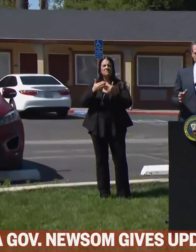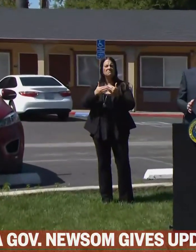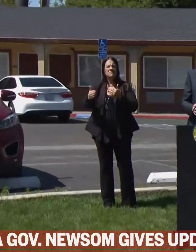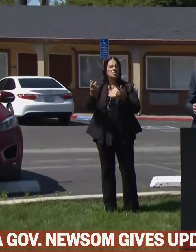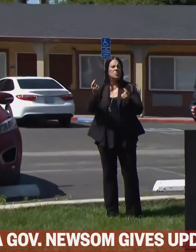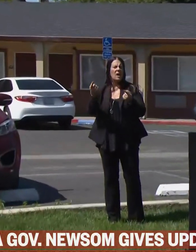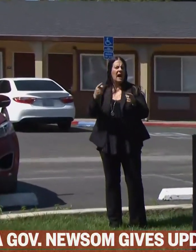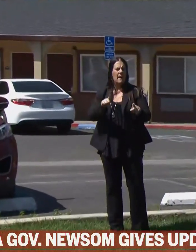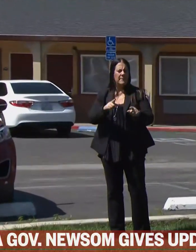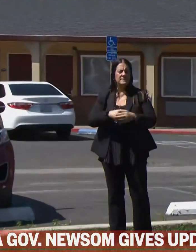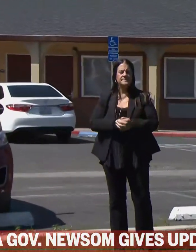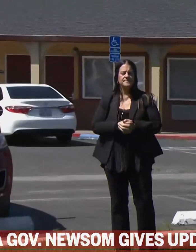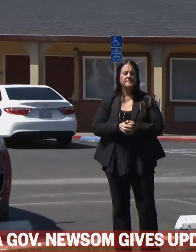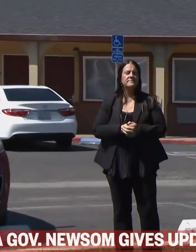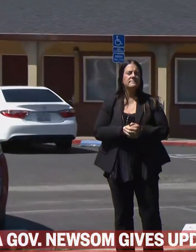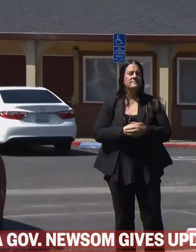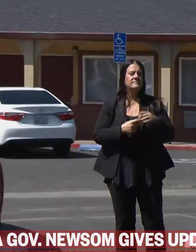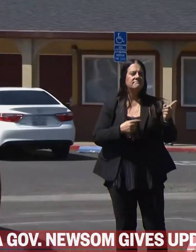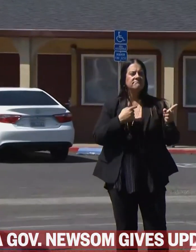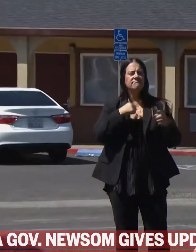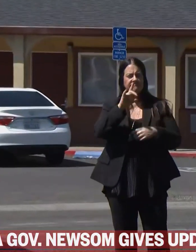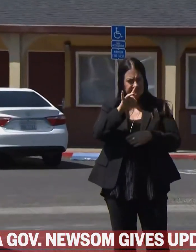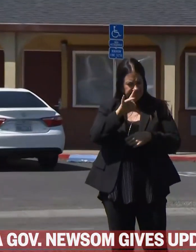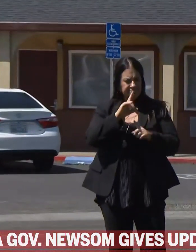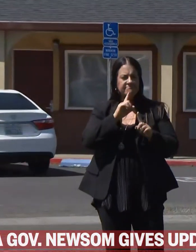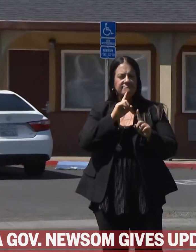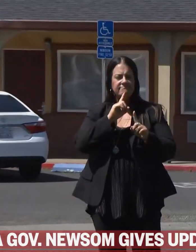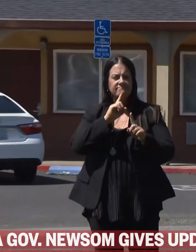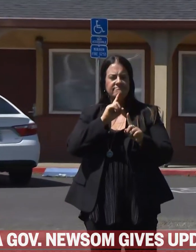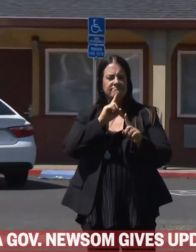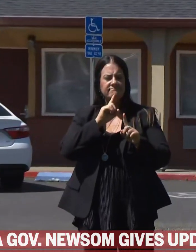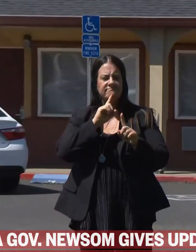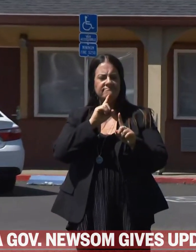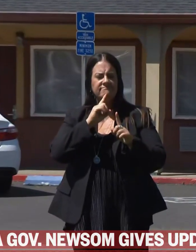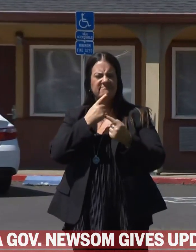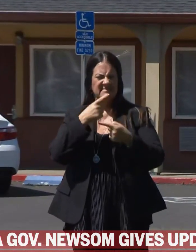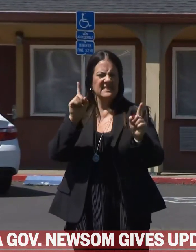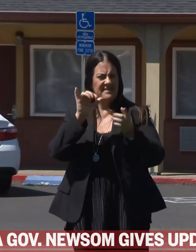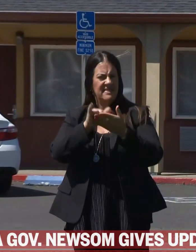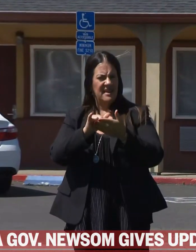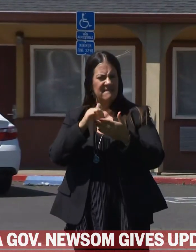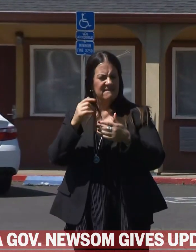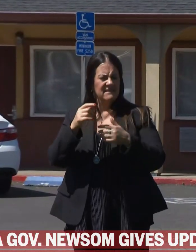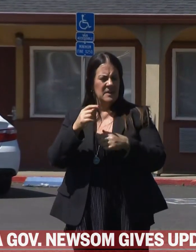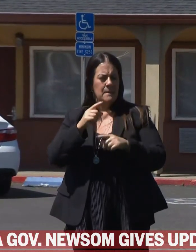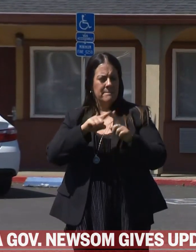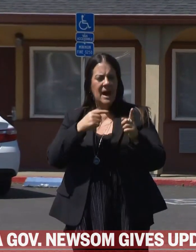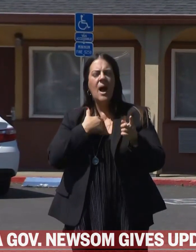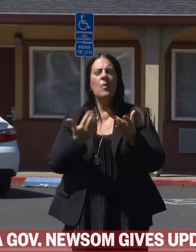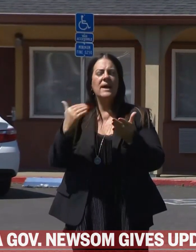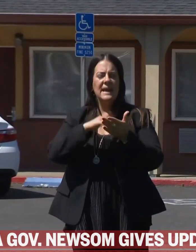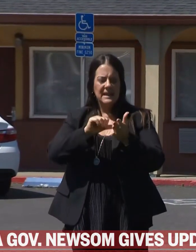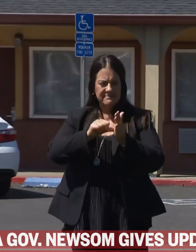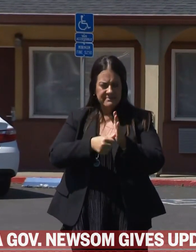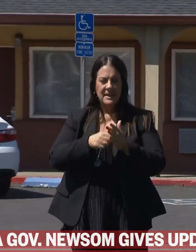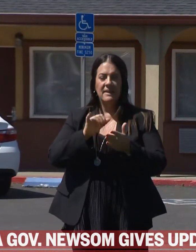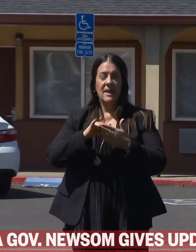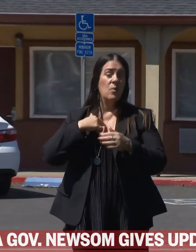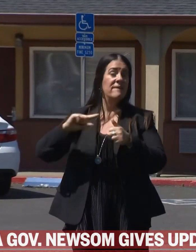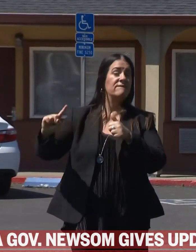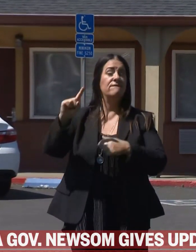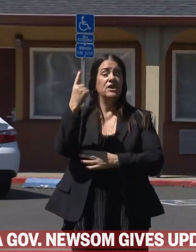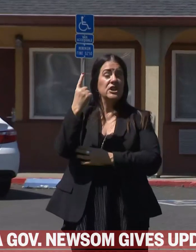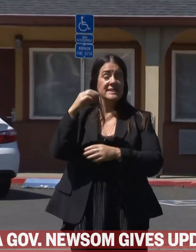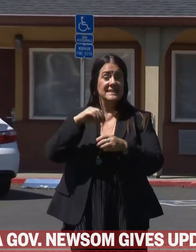me reinforce more specifically. We have the first in the nation framework of support to